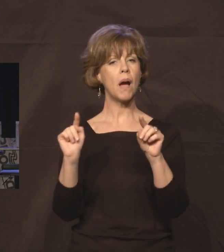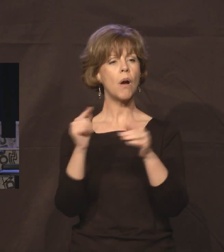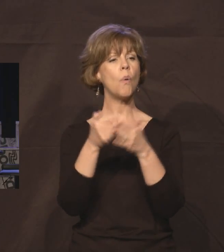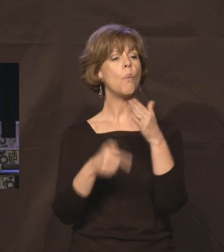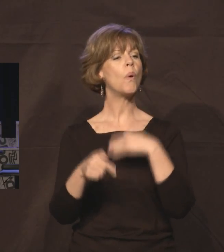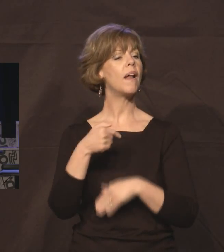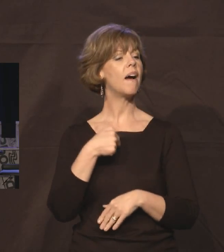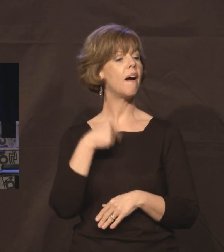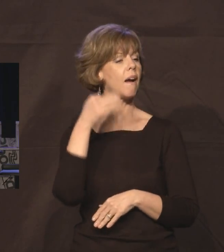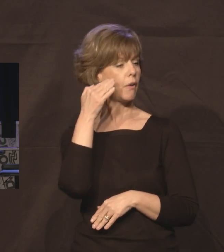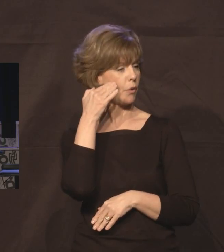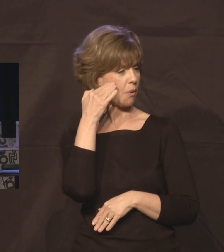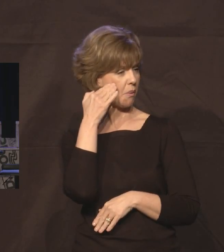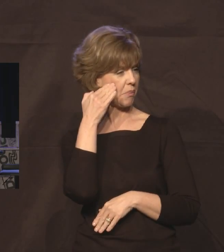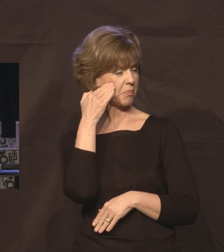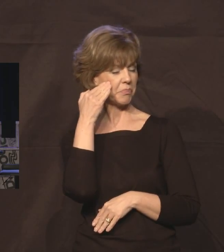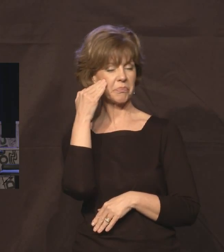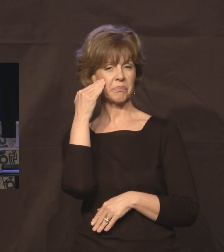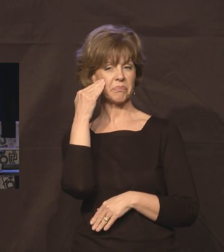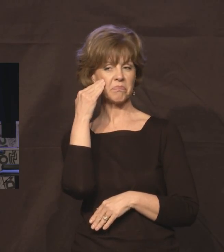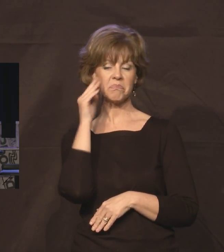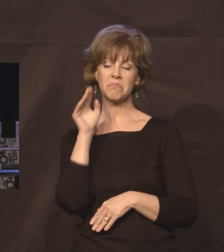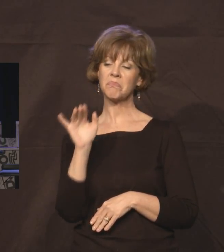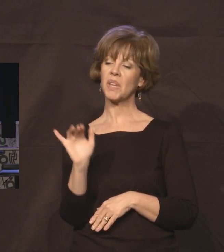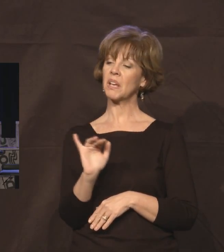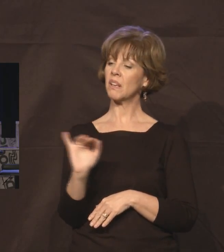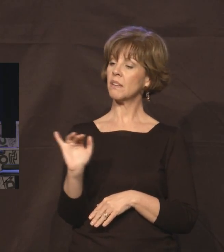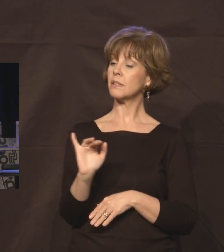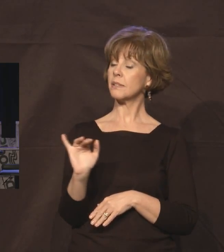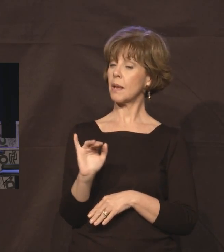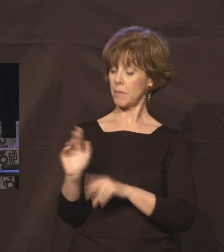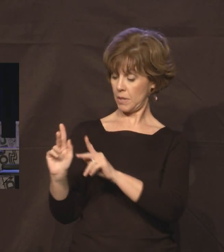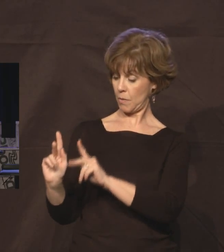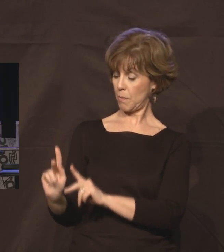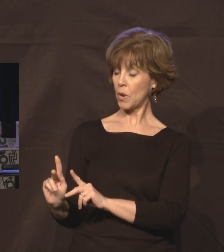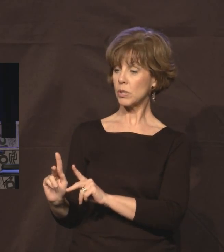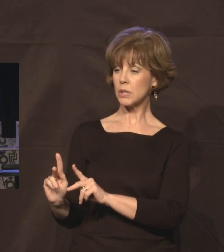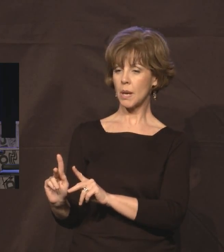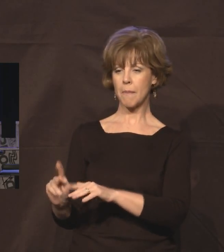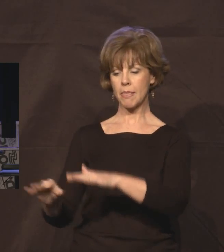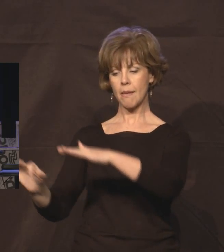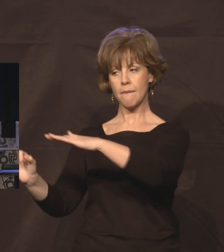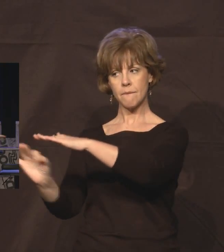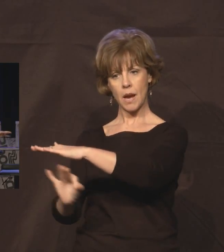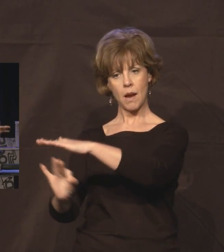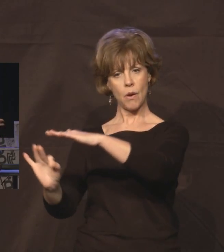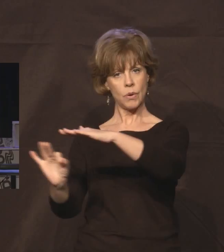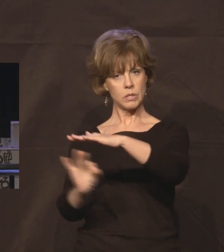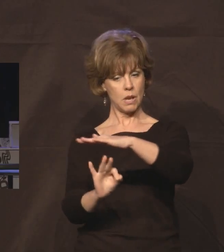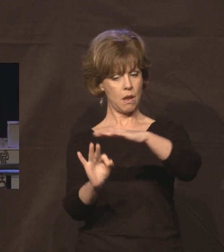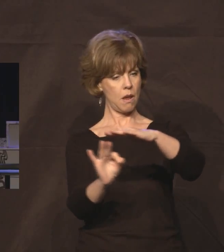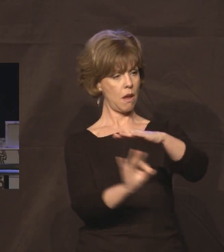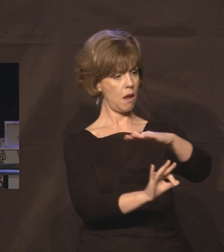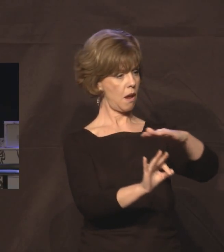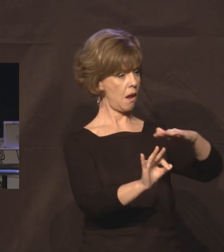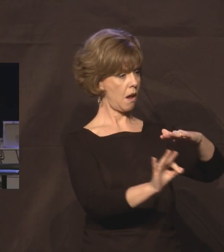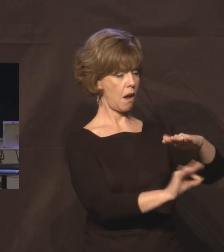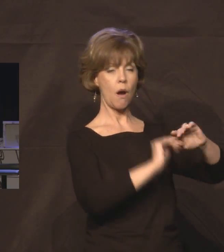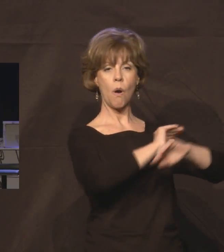this, that as much as you may look a little bit like the person sitting next to you, the foundations across this room are all